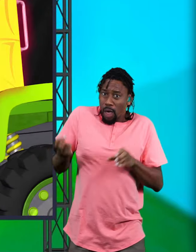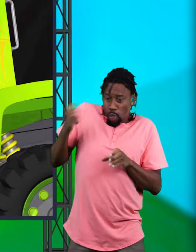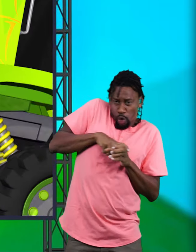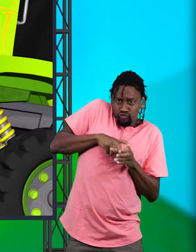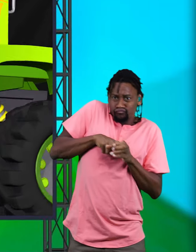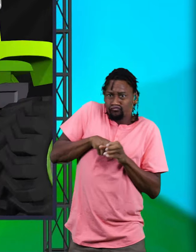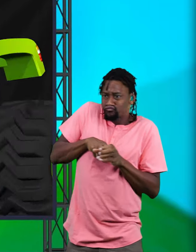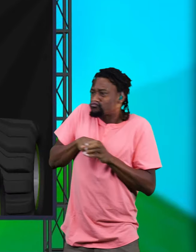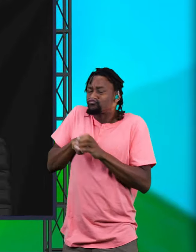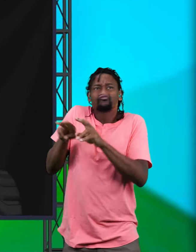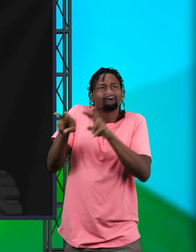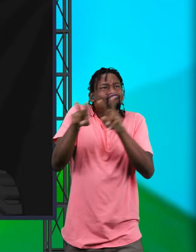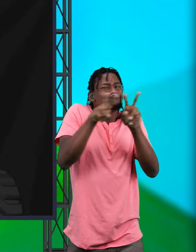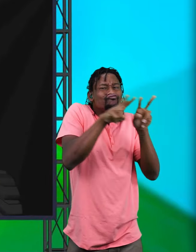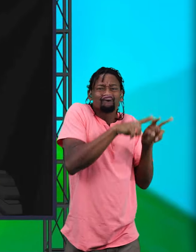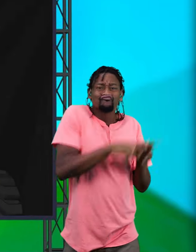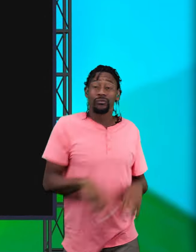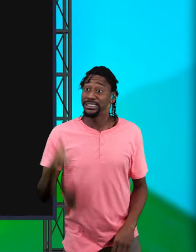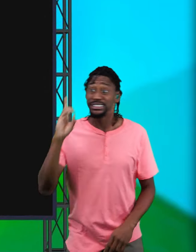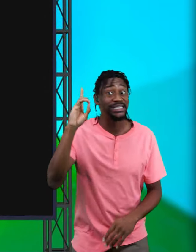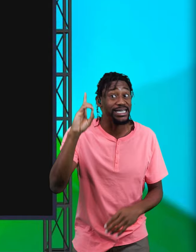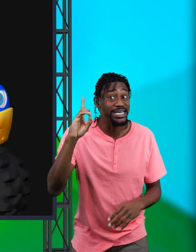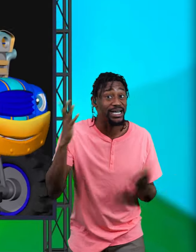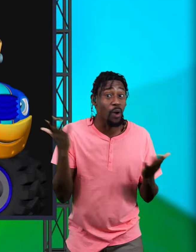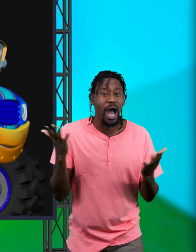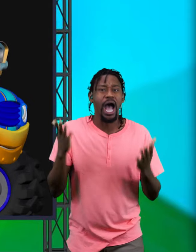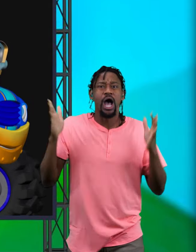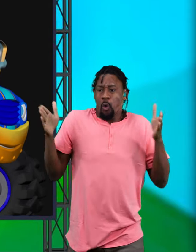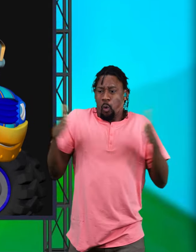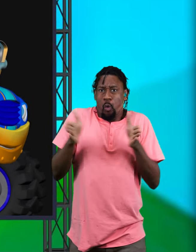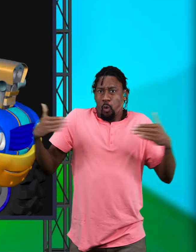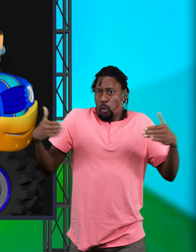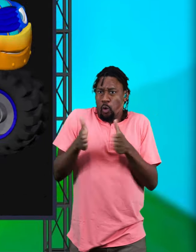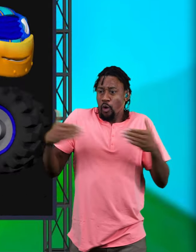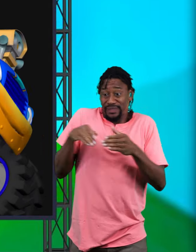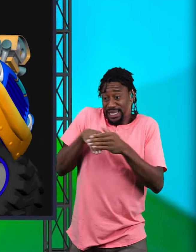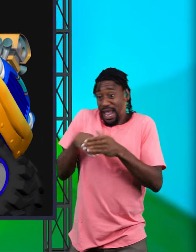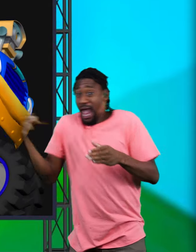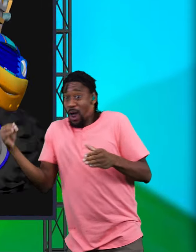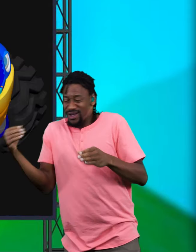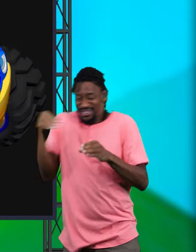and look about. Yeah. D is for door, for getting in and getting